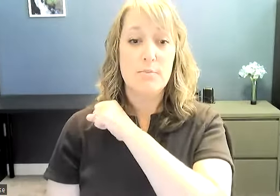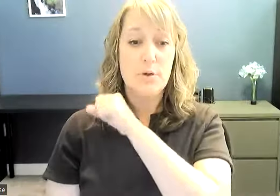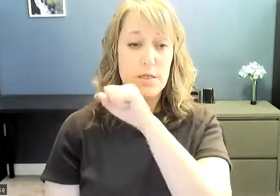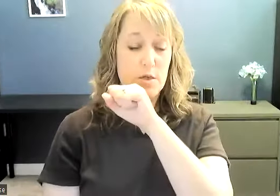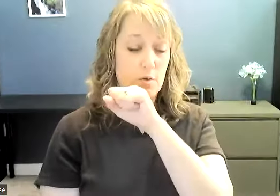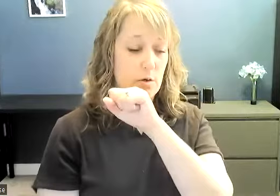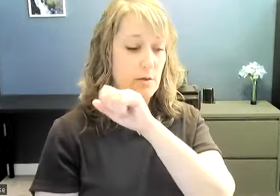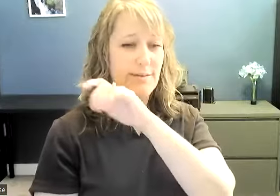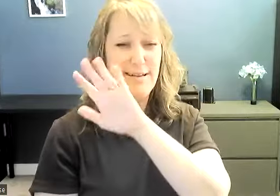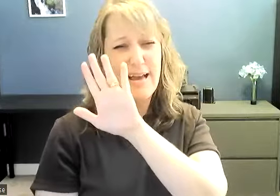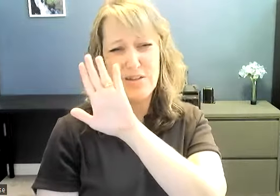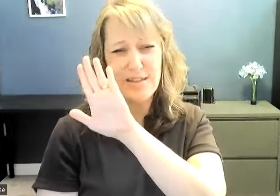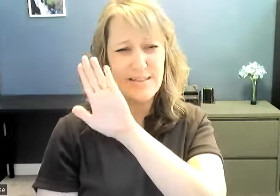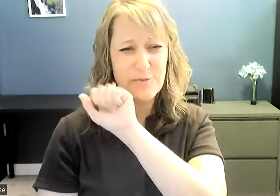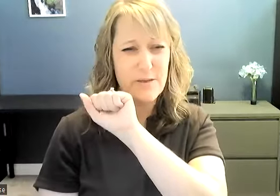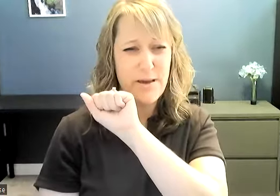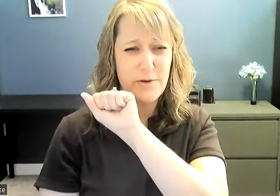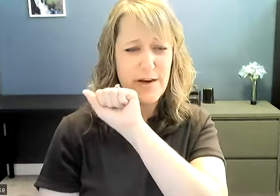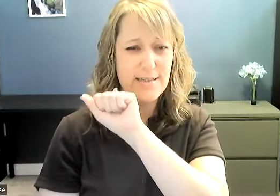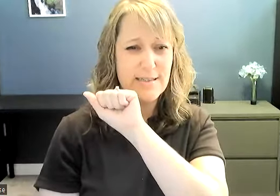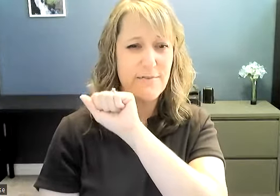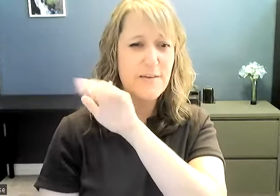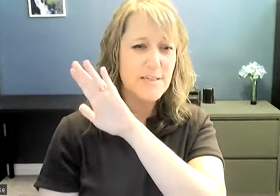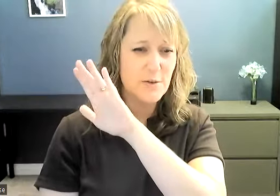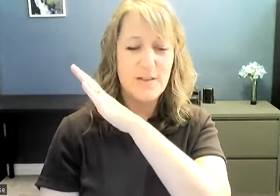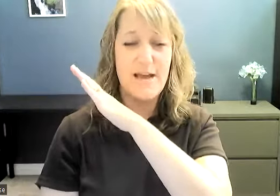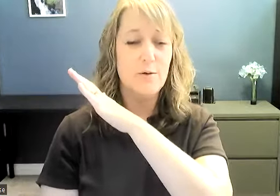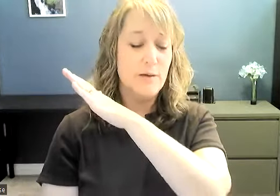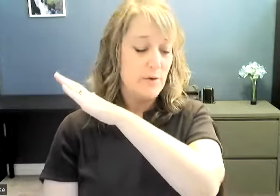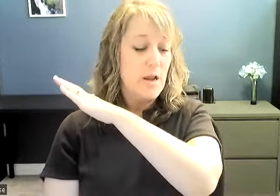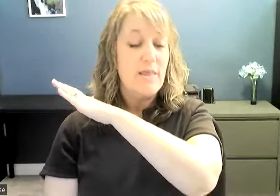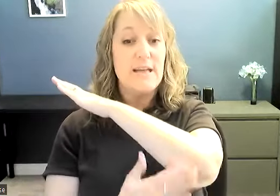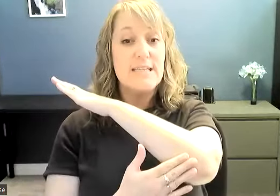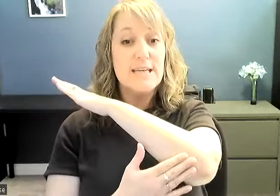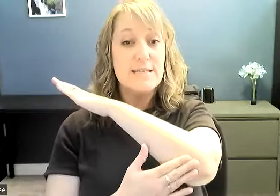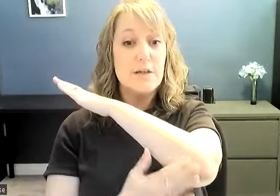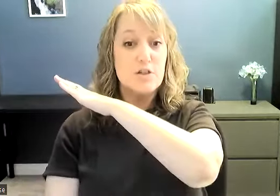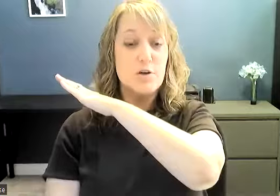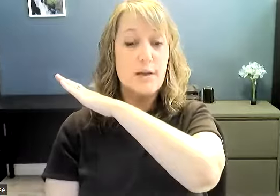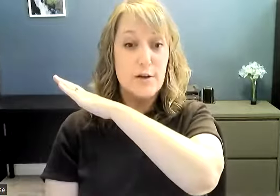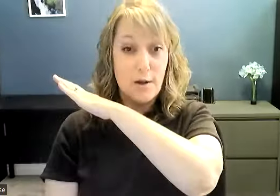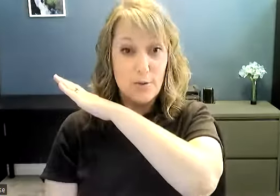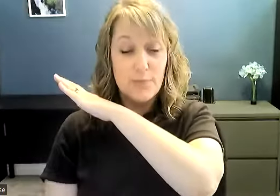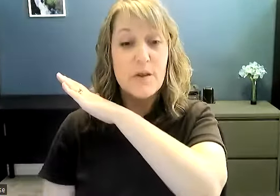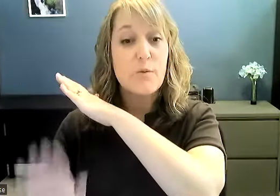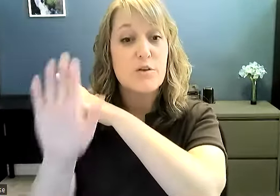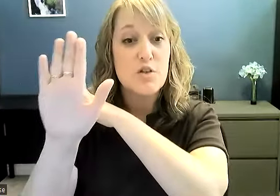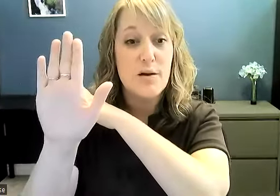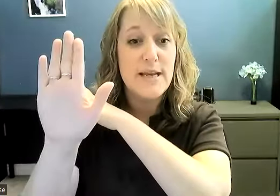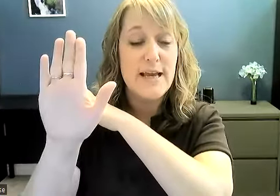put your, actually, it doesn't really matter if your hand is in a fist or flat or whatever. The idea is that you're showing your elbow. With your dominant hand, you